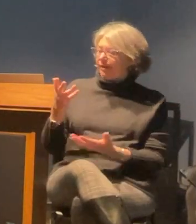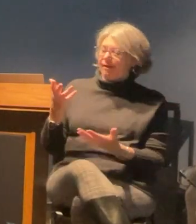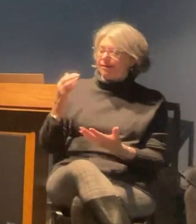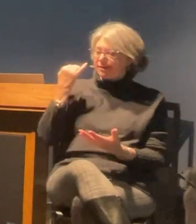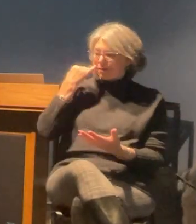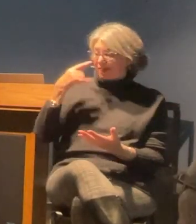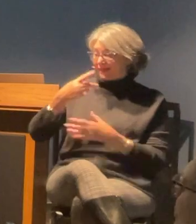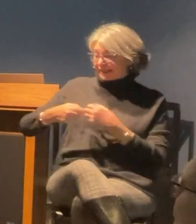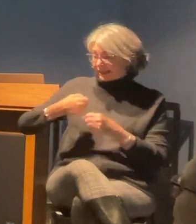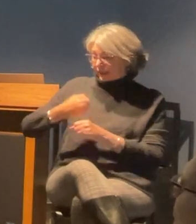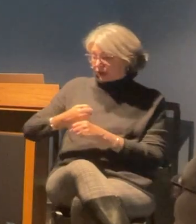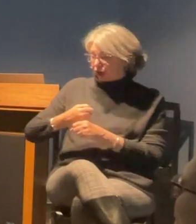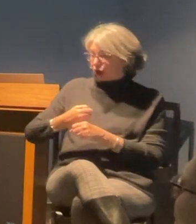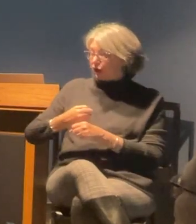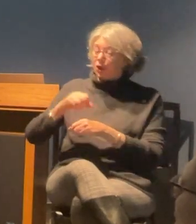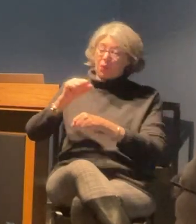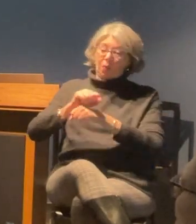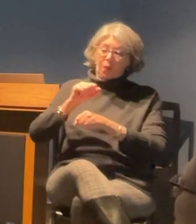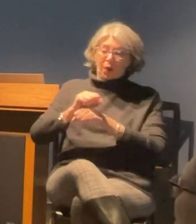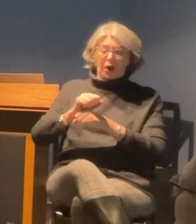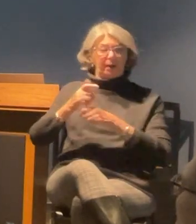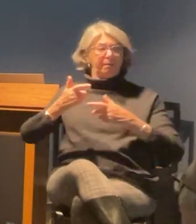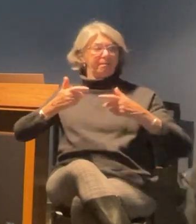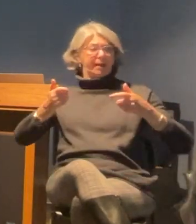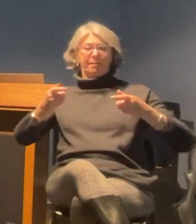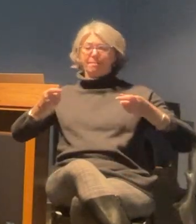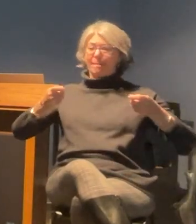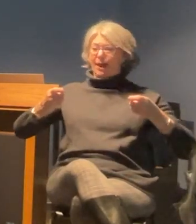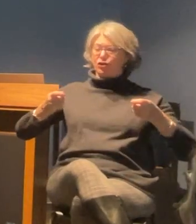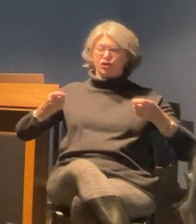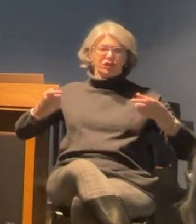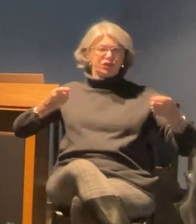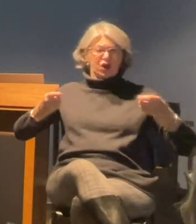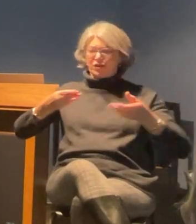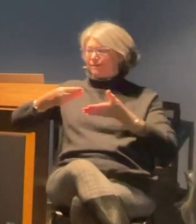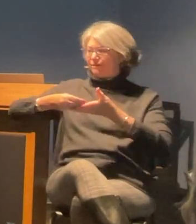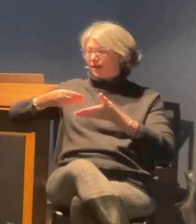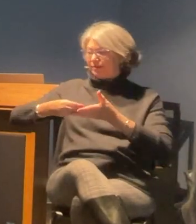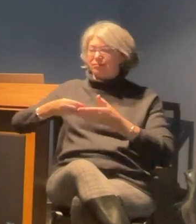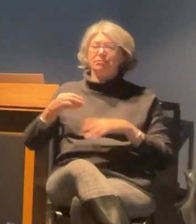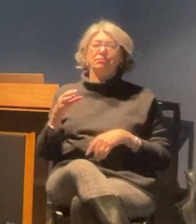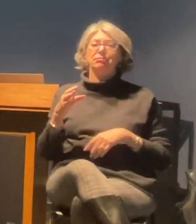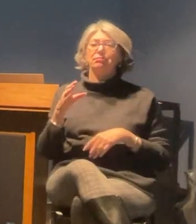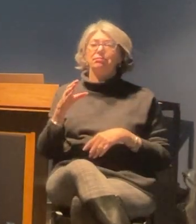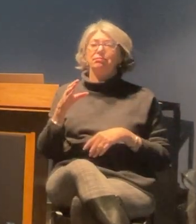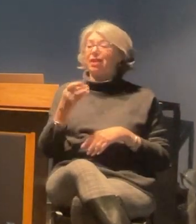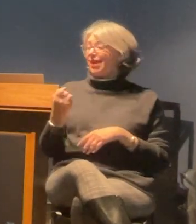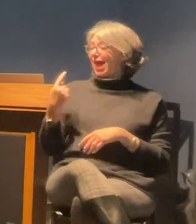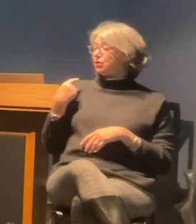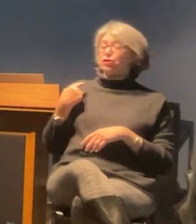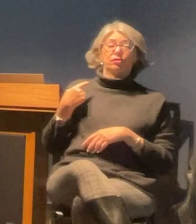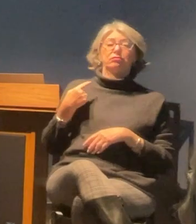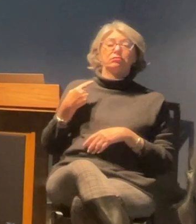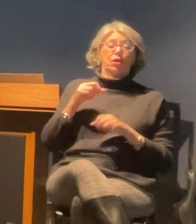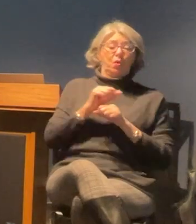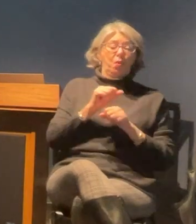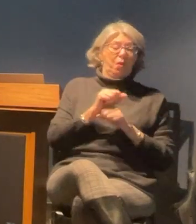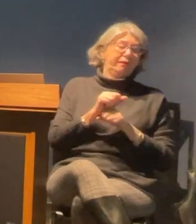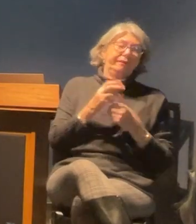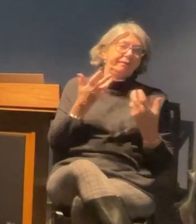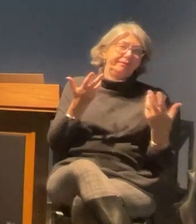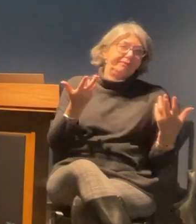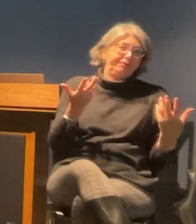let's say this year you work as like the big manager that in charge of finance, but last year you work in the, I don't